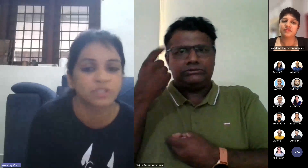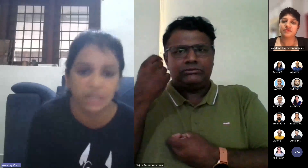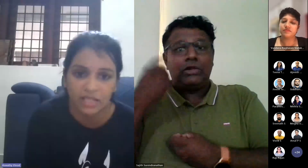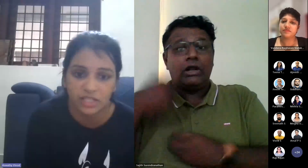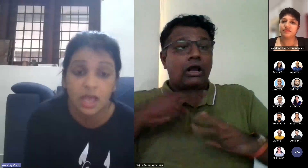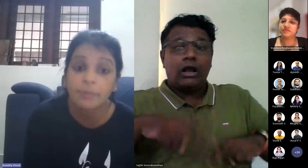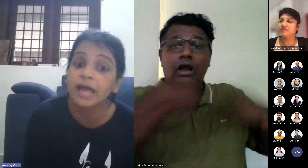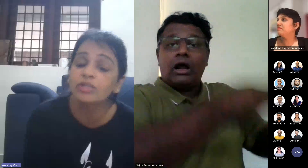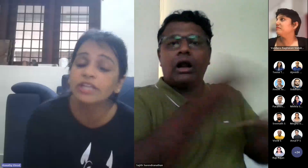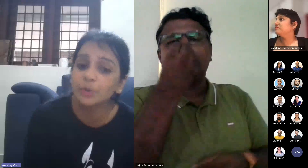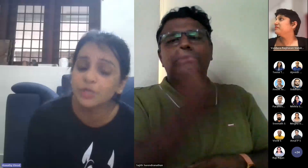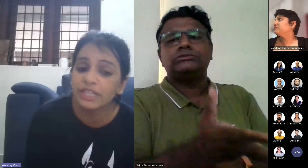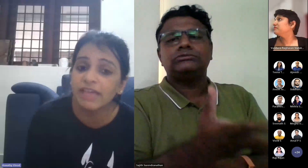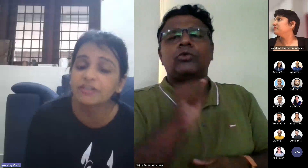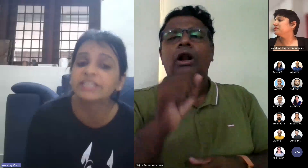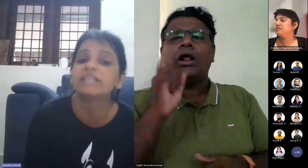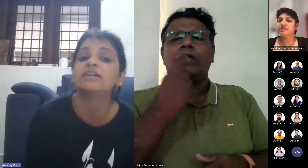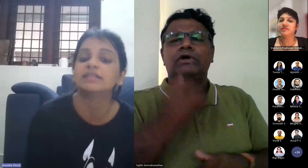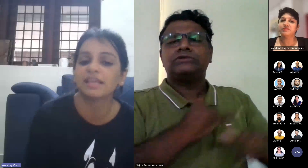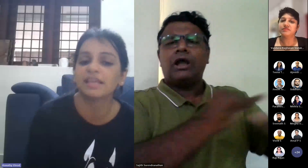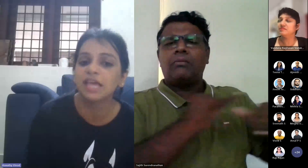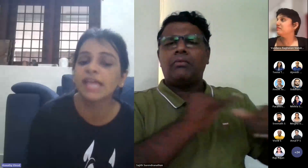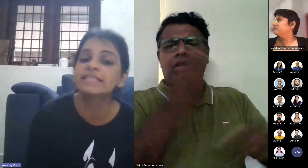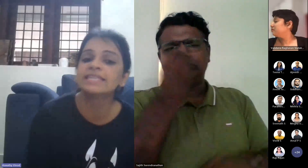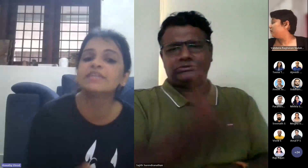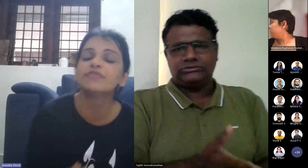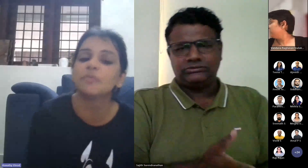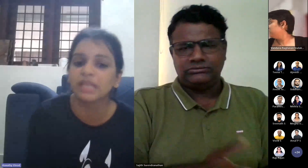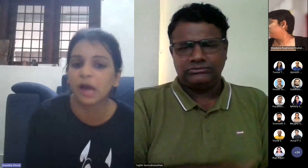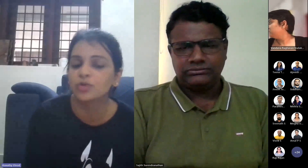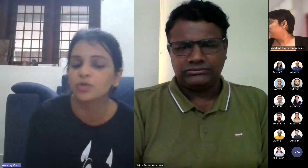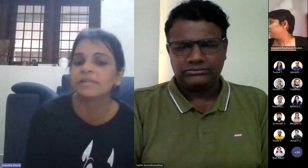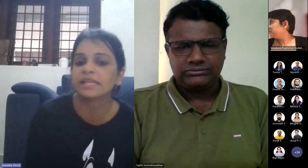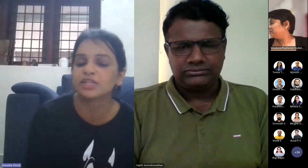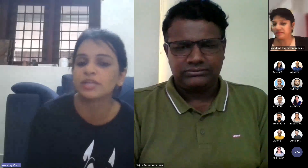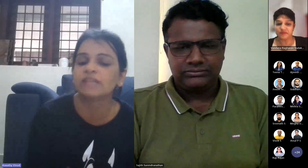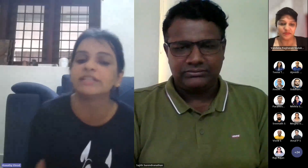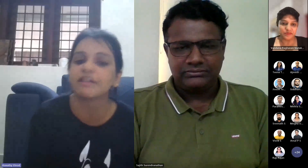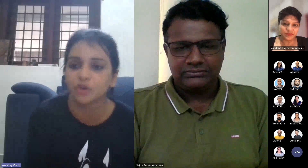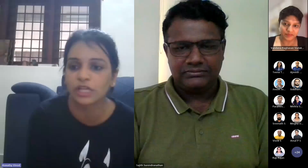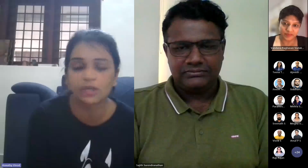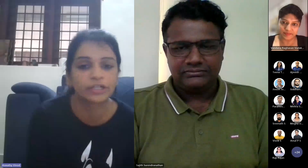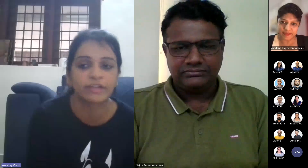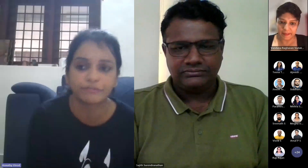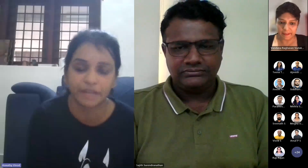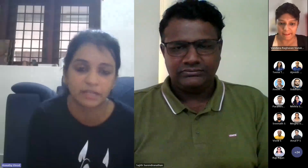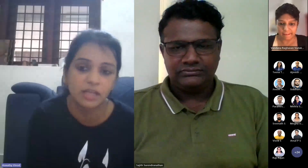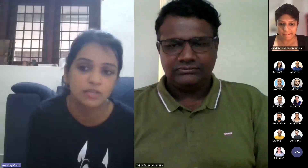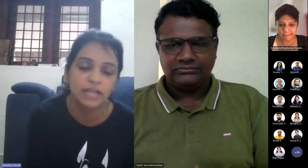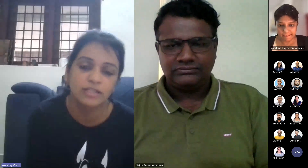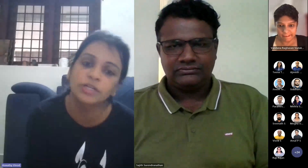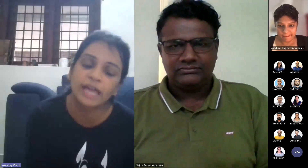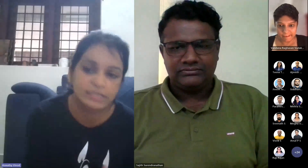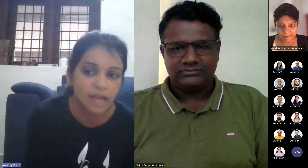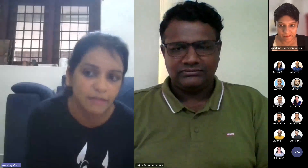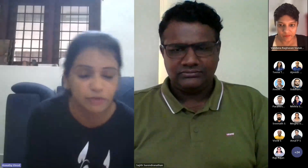up from scratch. But now that I put in the effort and learn things, it is easier for me now to explain it to another deaf colleague or a deaf friend.